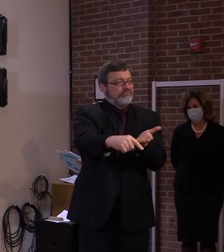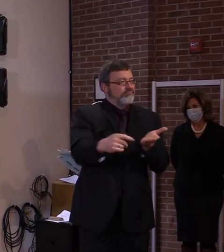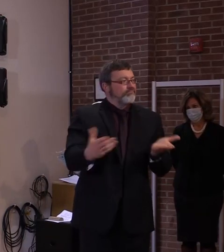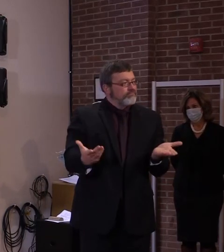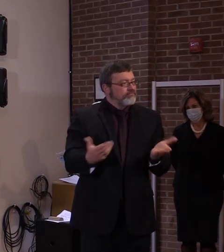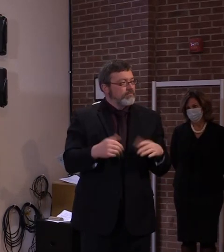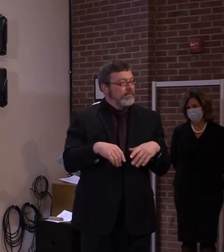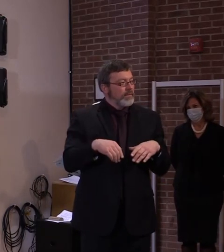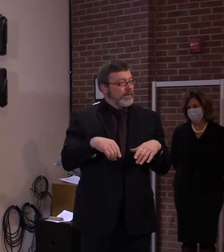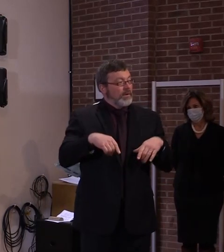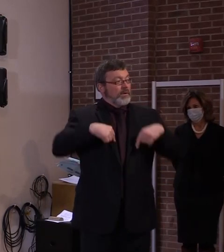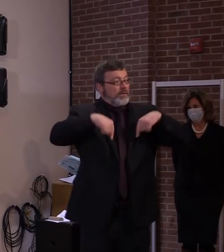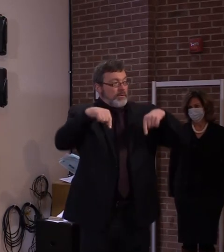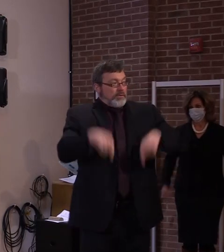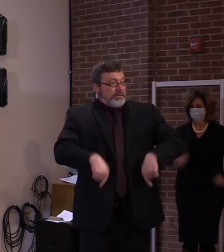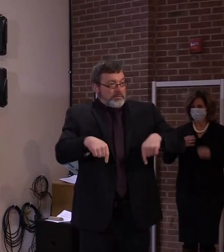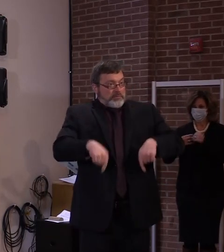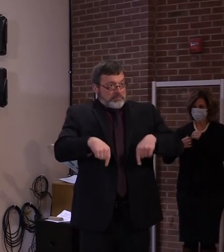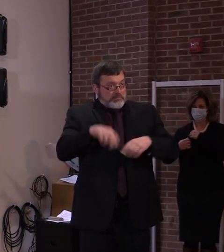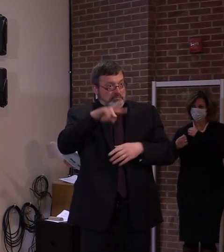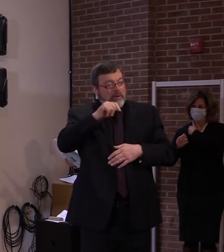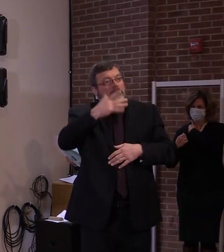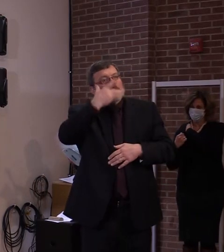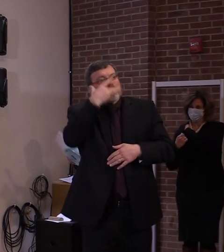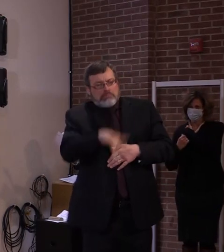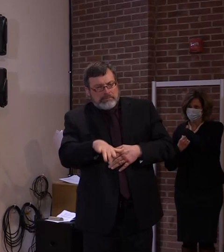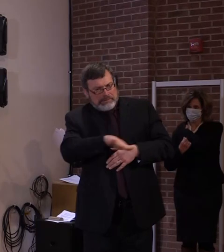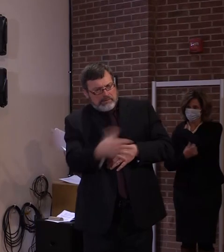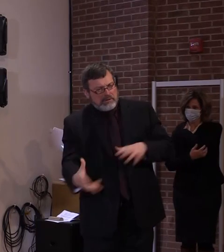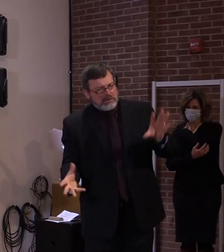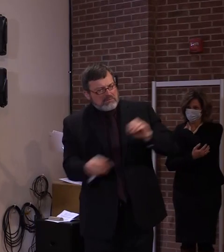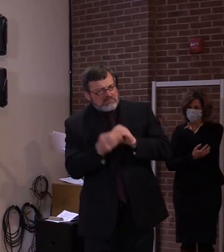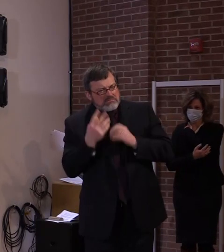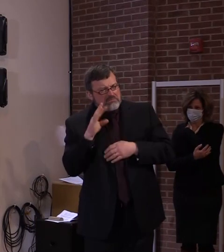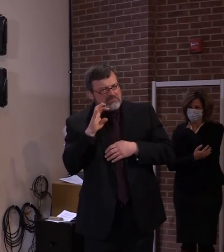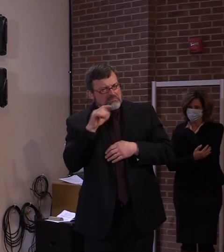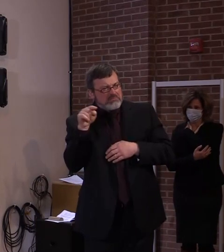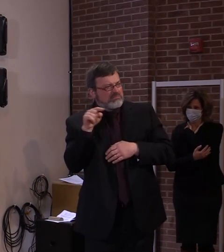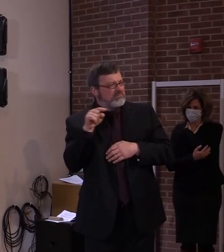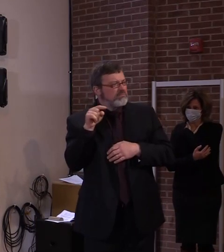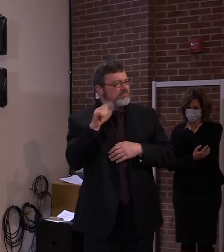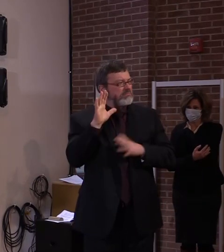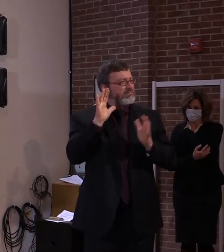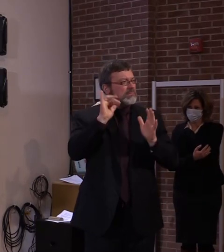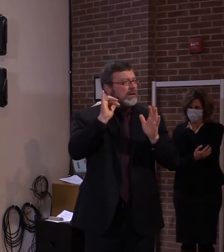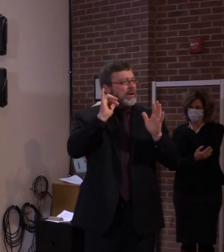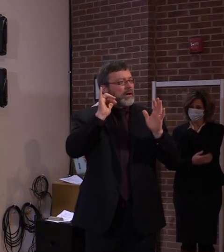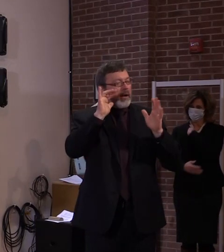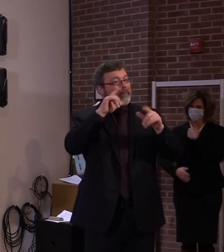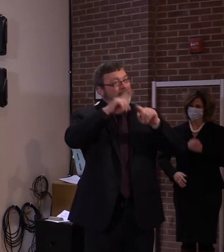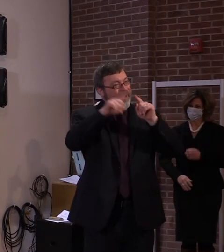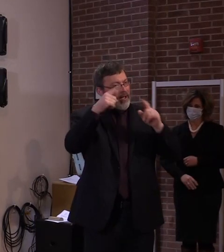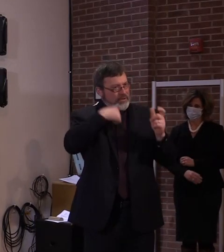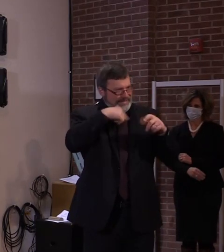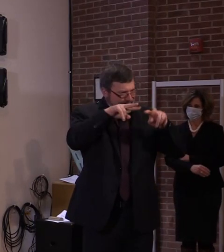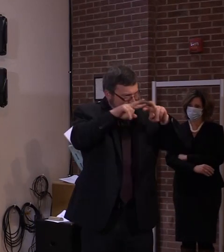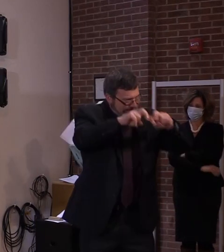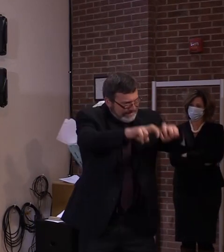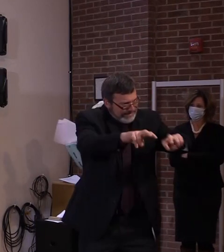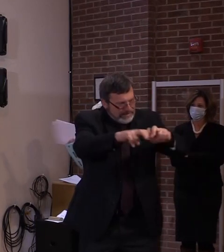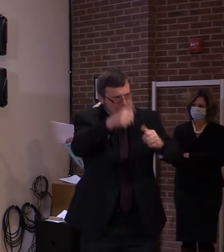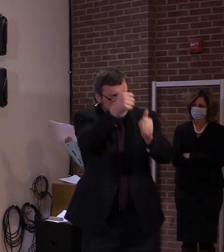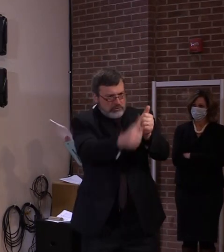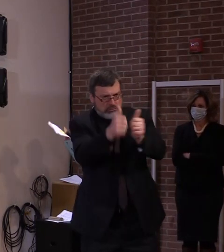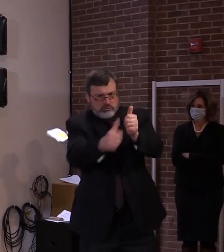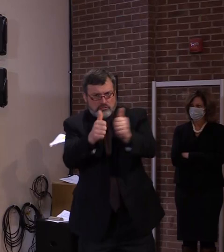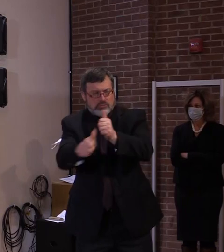deaths in Vermont, we do have eyes on every single one. And I can tell you that